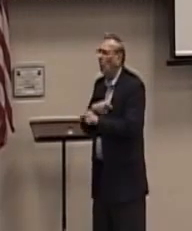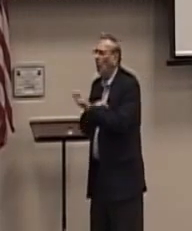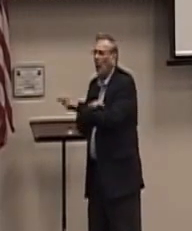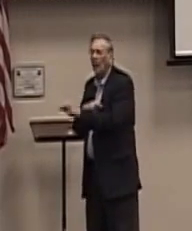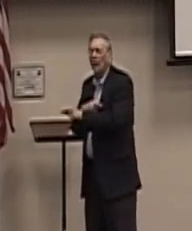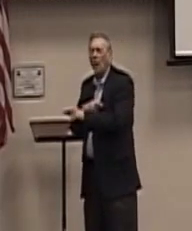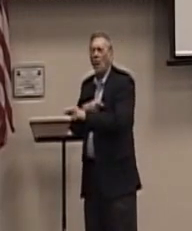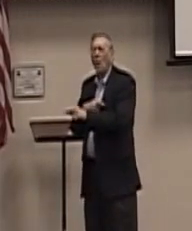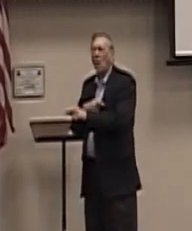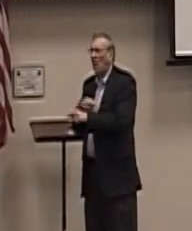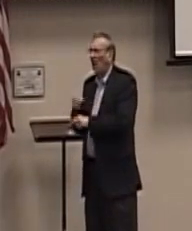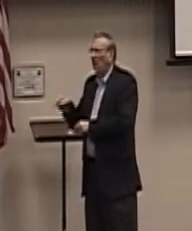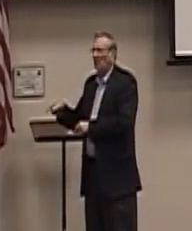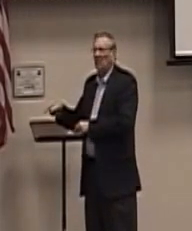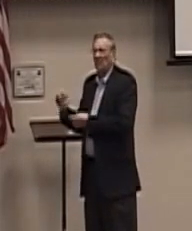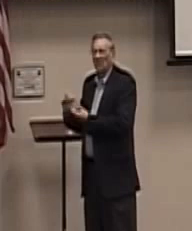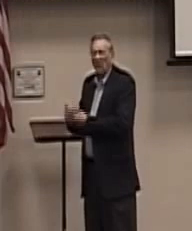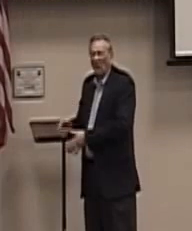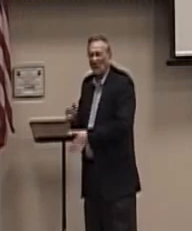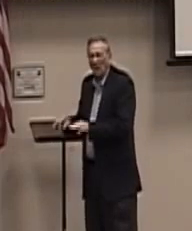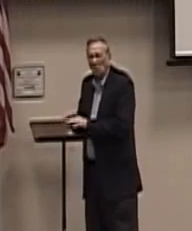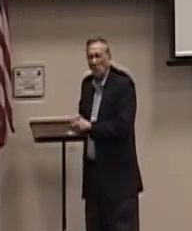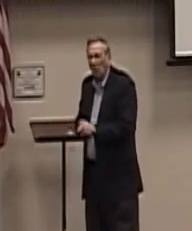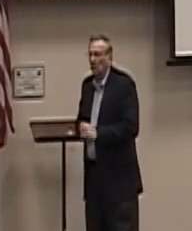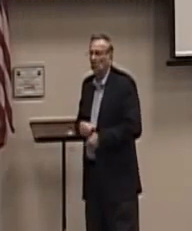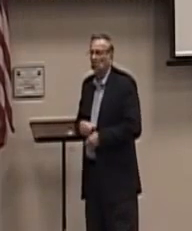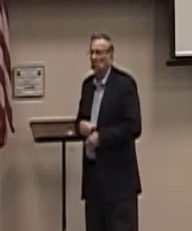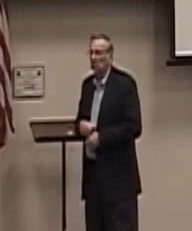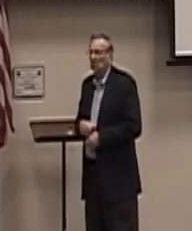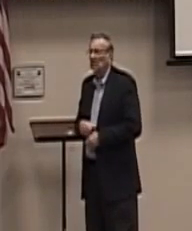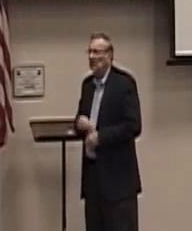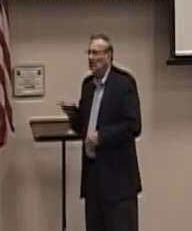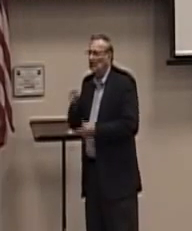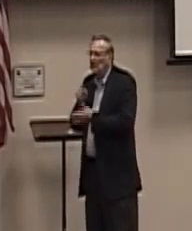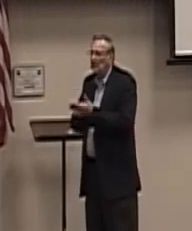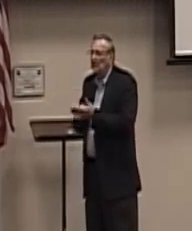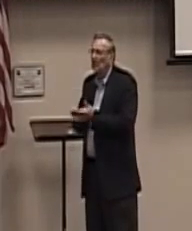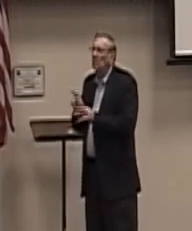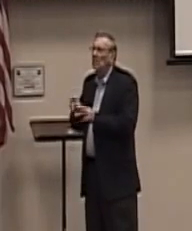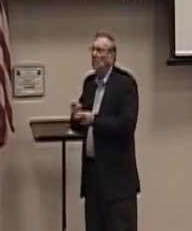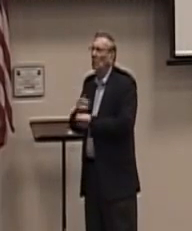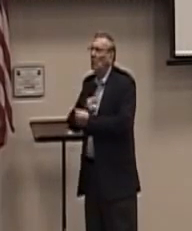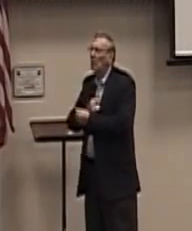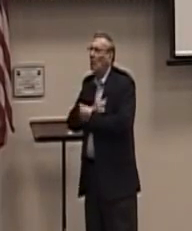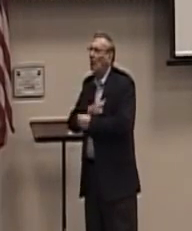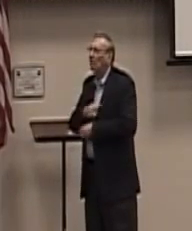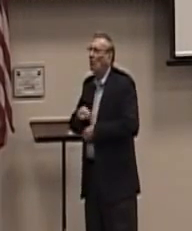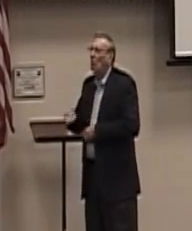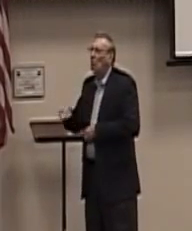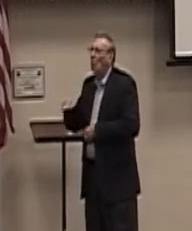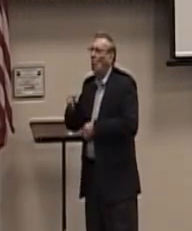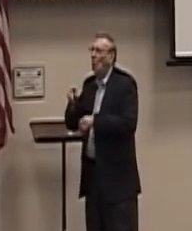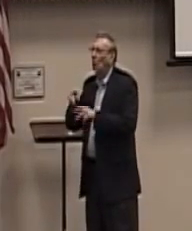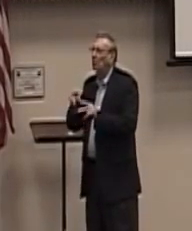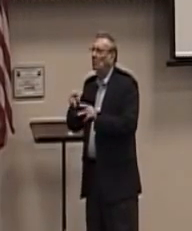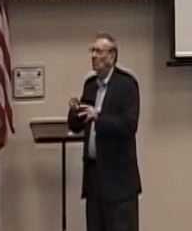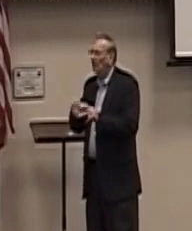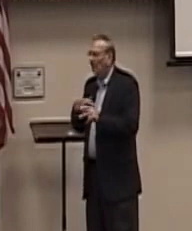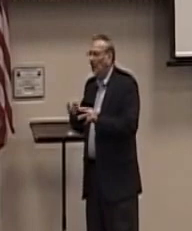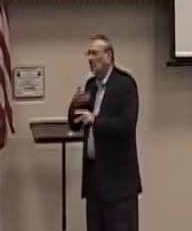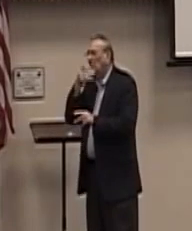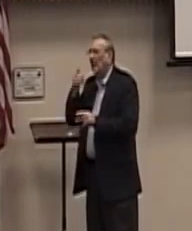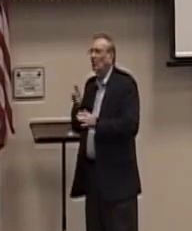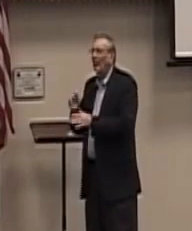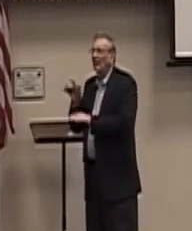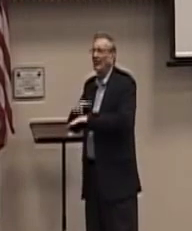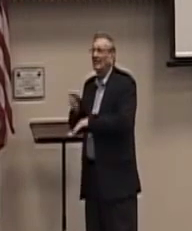the lost there in that place aren't important? No, when we study a little bit deeper, we see that Paul loved those people too, but he felt like the best way to